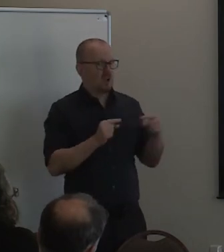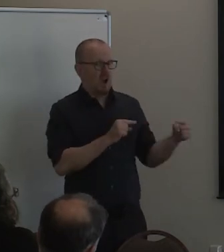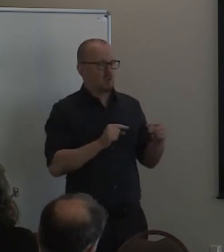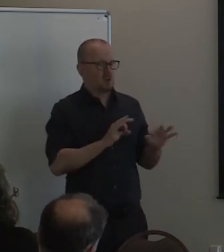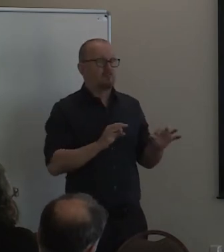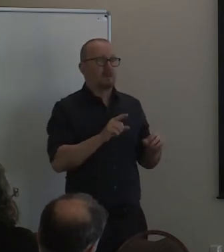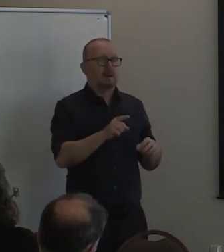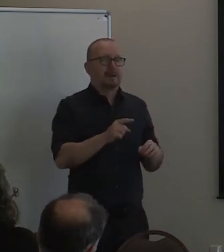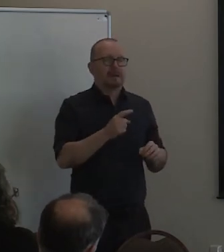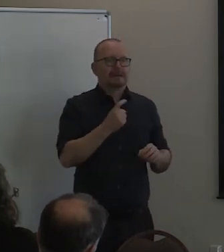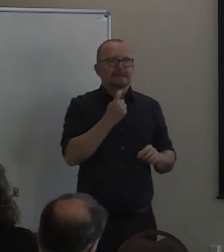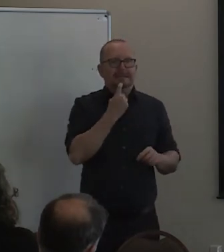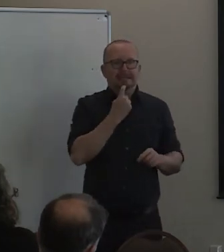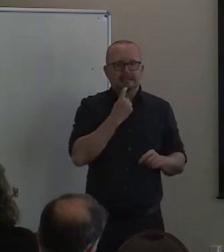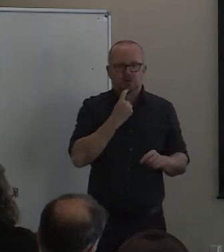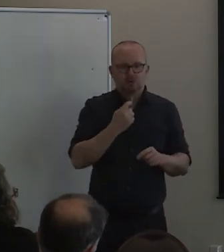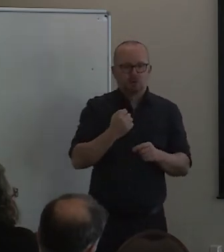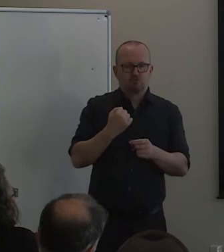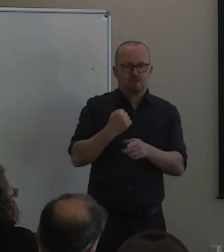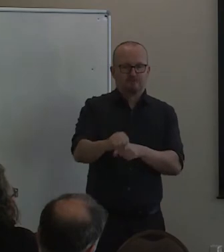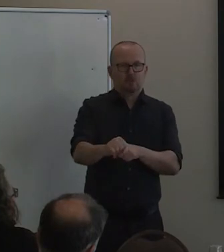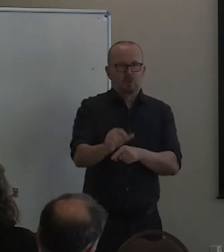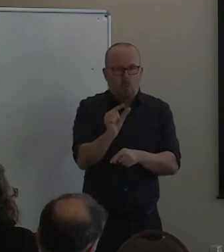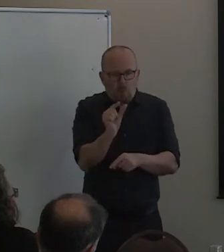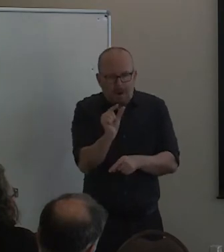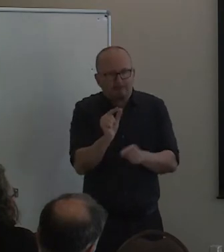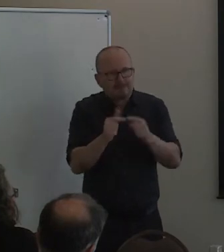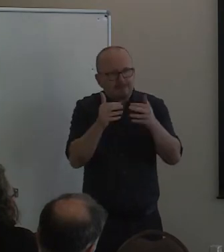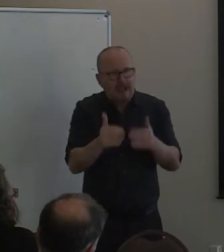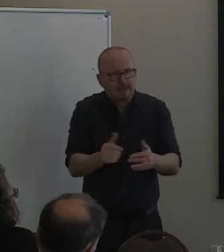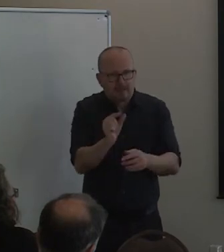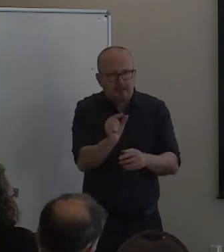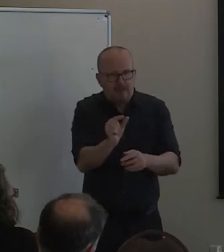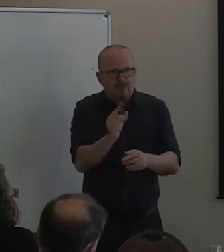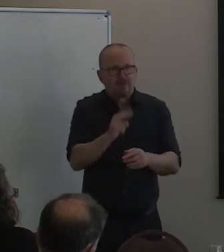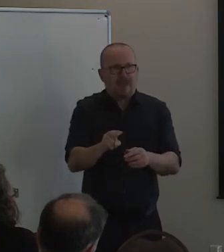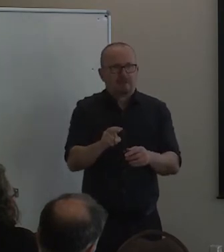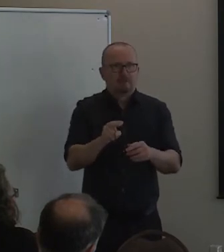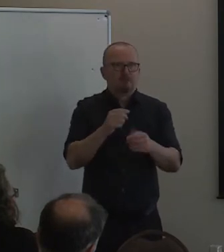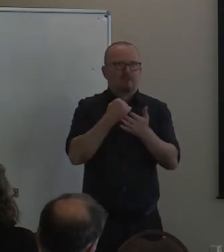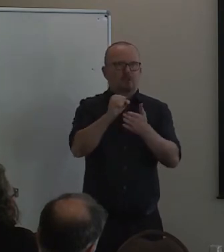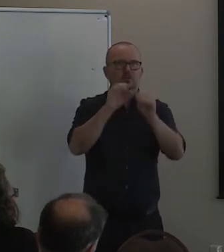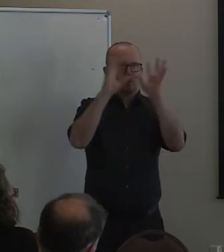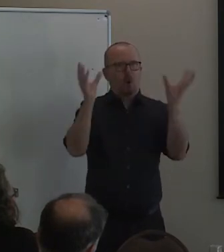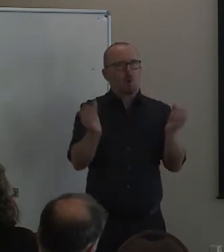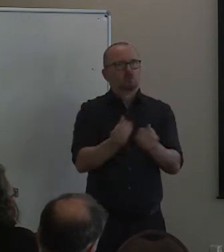to reject a single piece of data than to change the entire story. New stories, then, are a necessary tool."